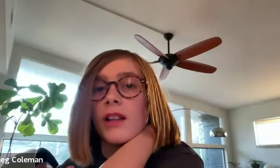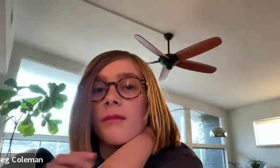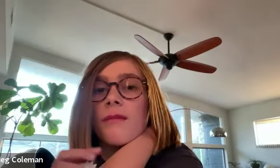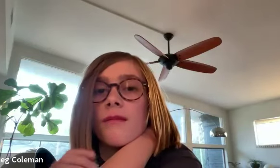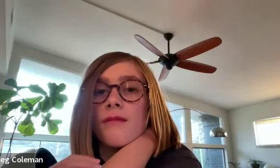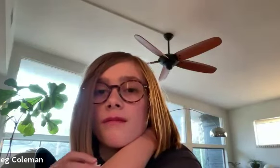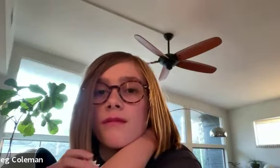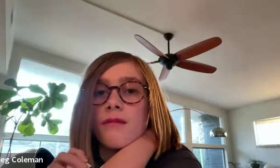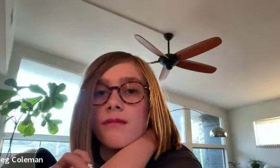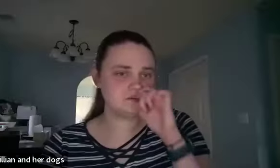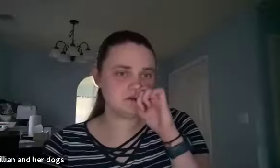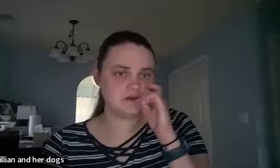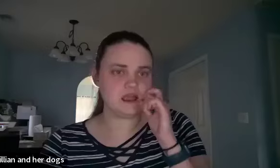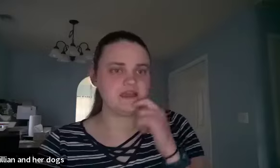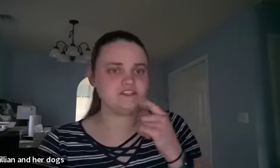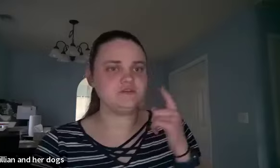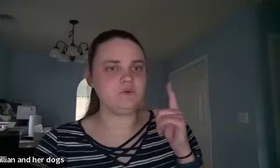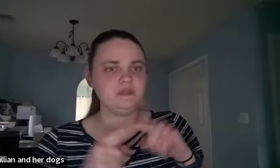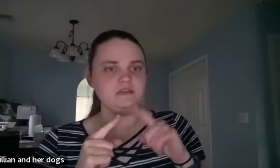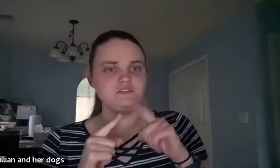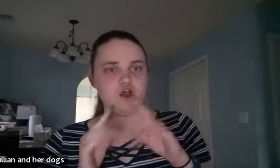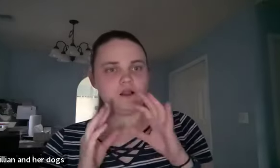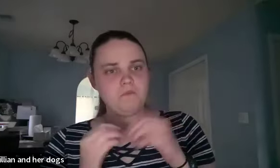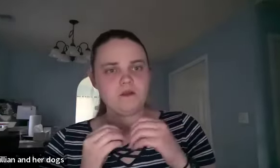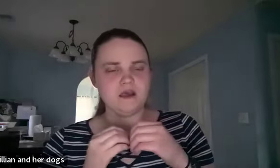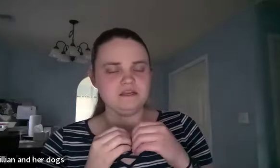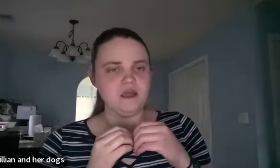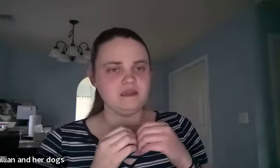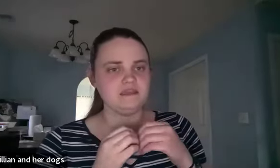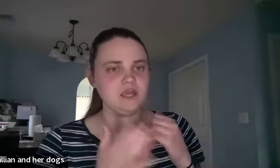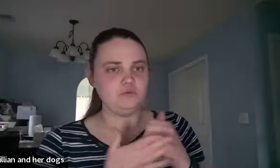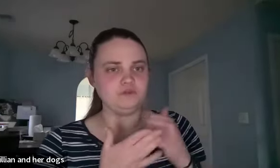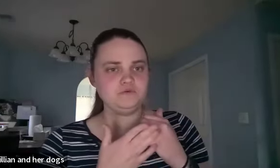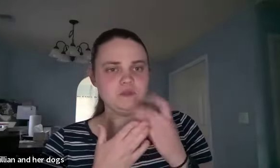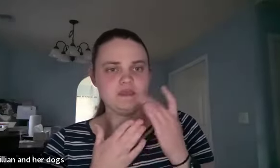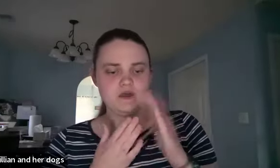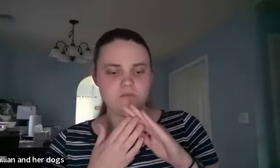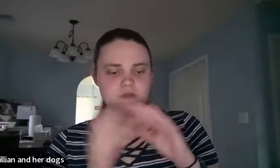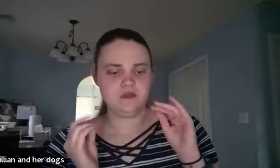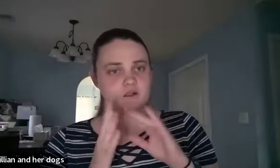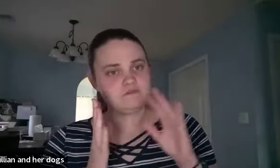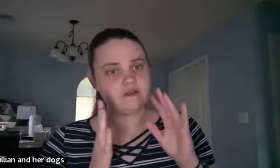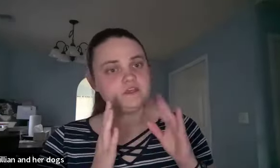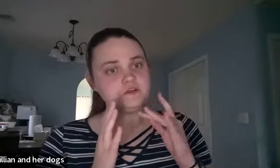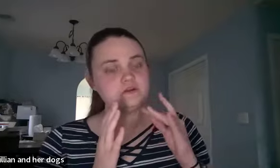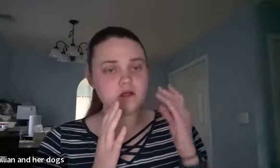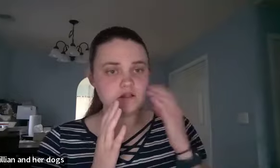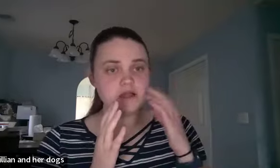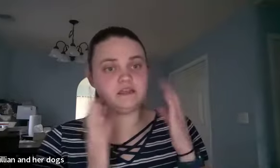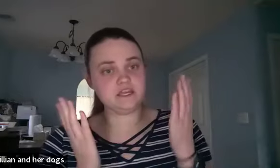color. That's really good. I actually, when we talk more about it, I can help you with clarifying that you're colorblind in